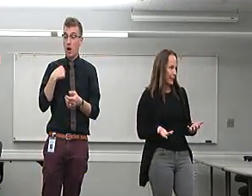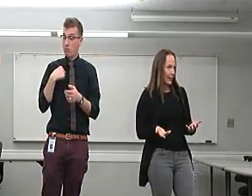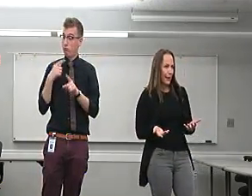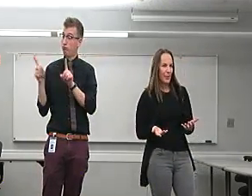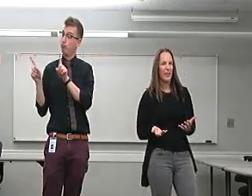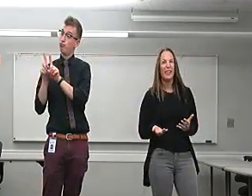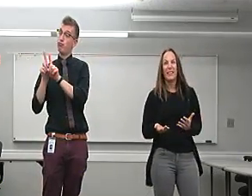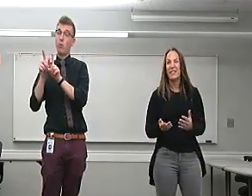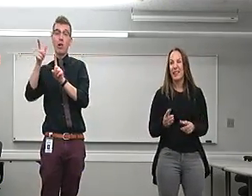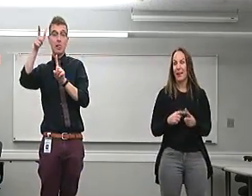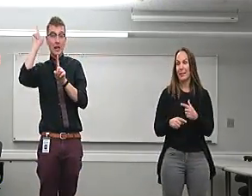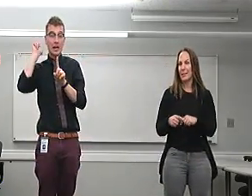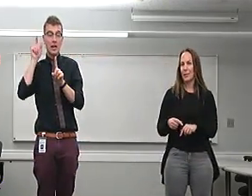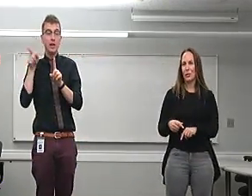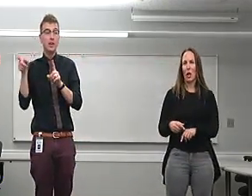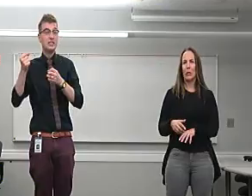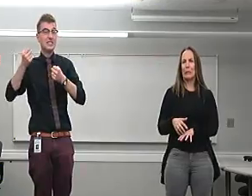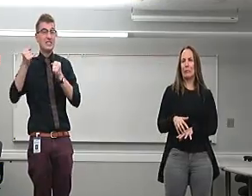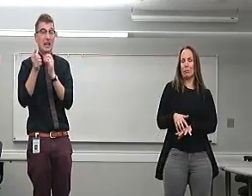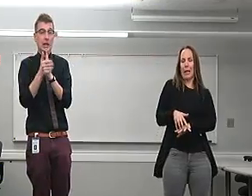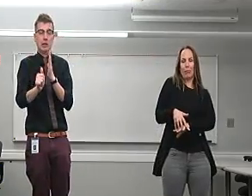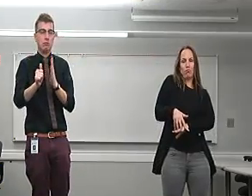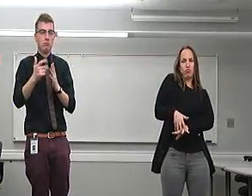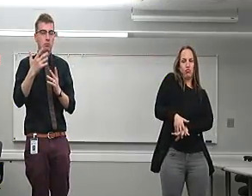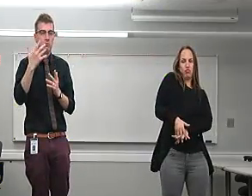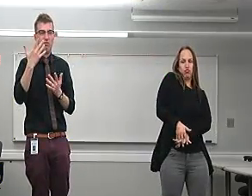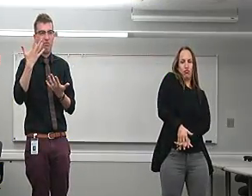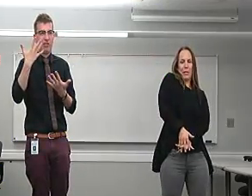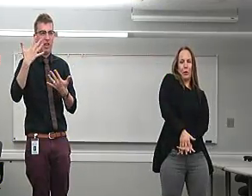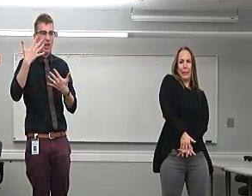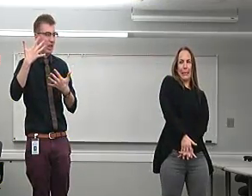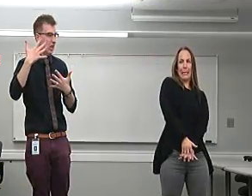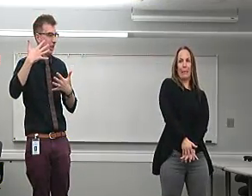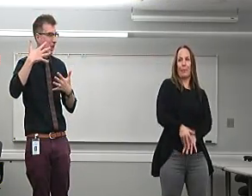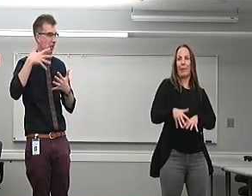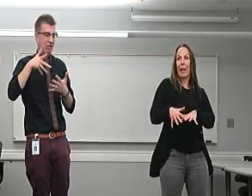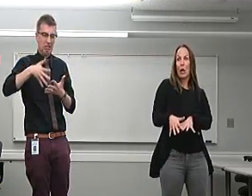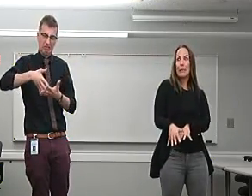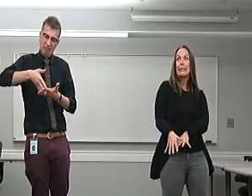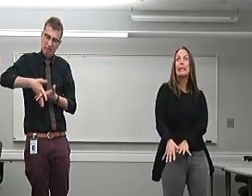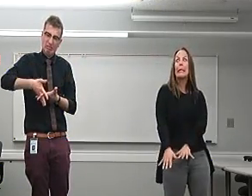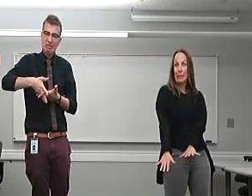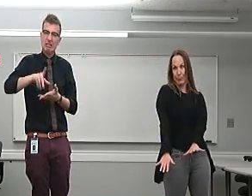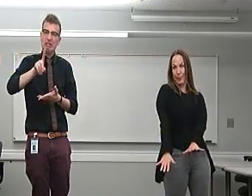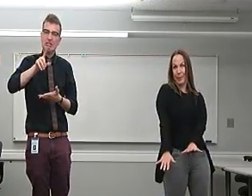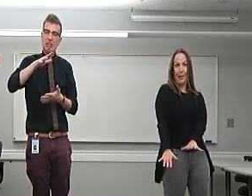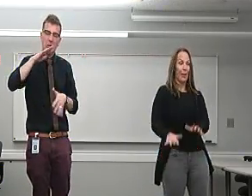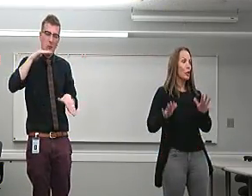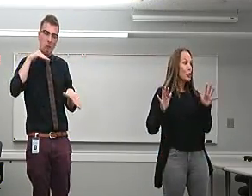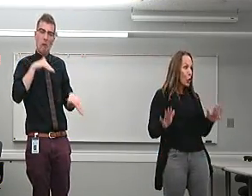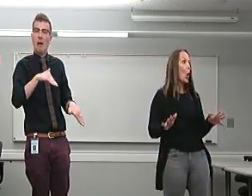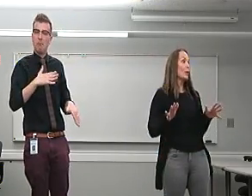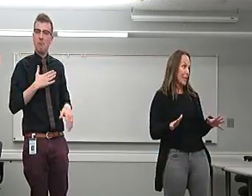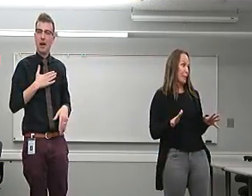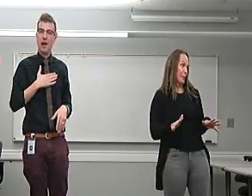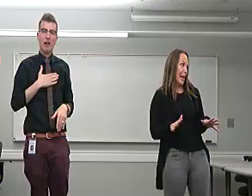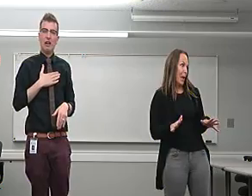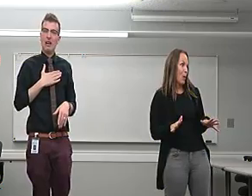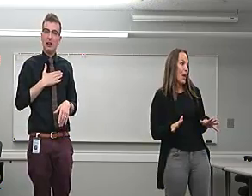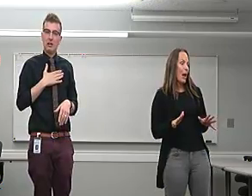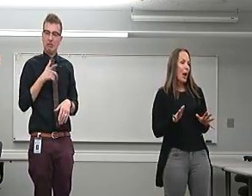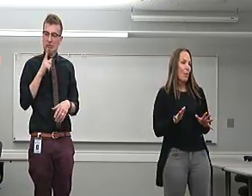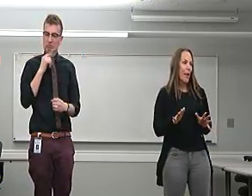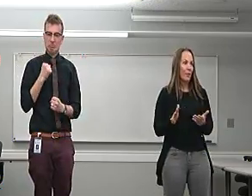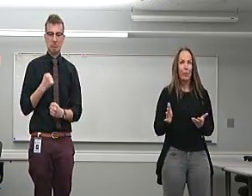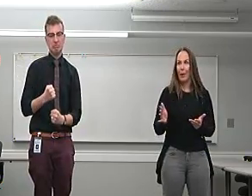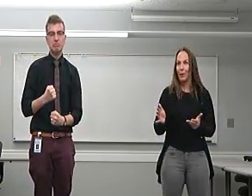Leah's signing skills are like, they're deep. They are deep. They're so deep now, having